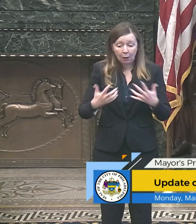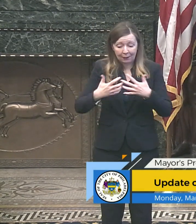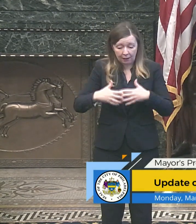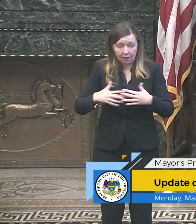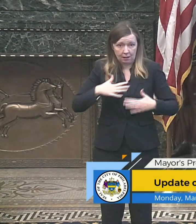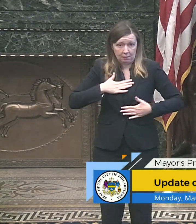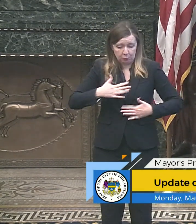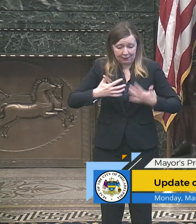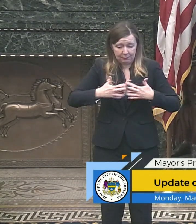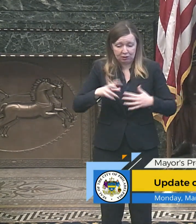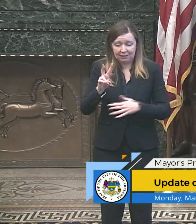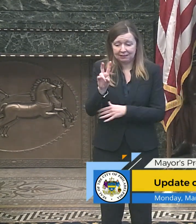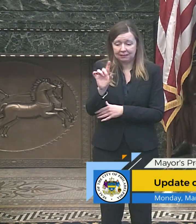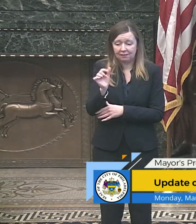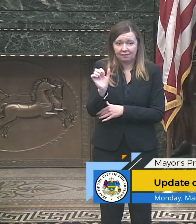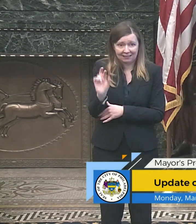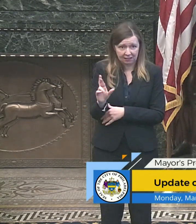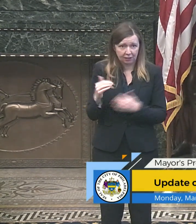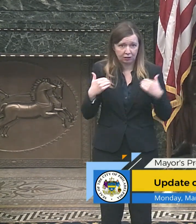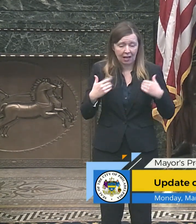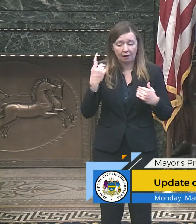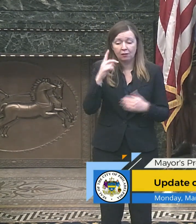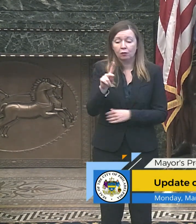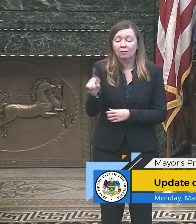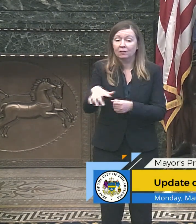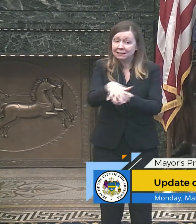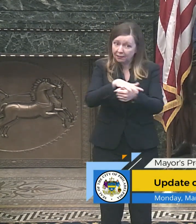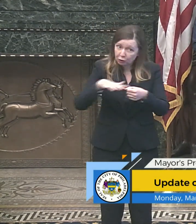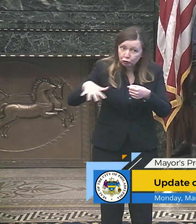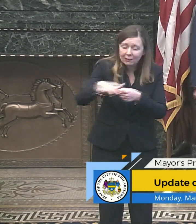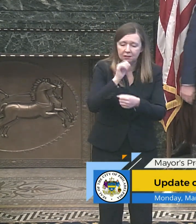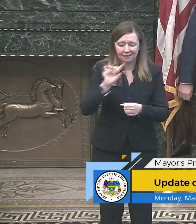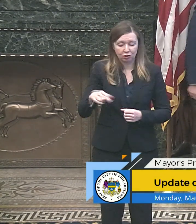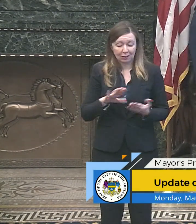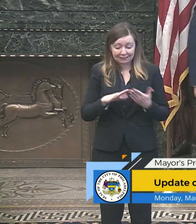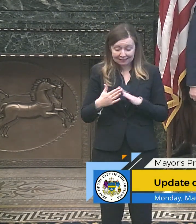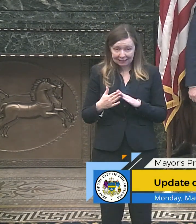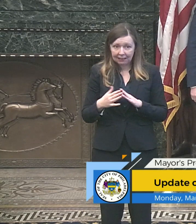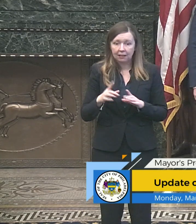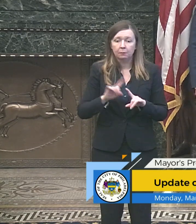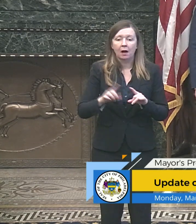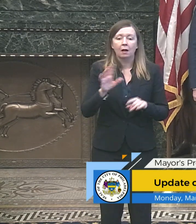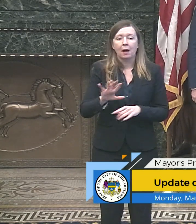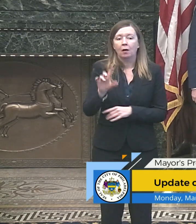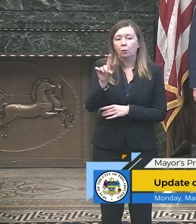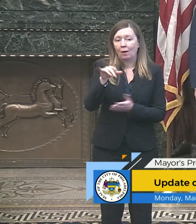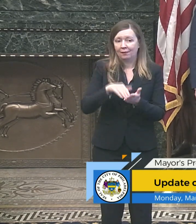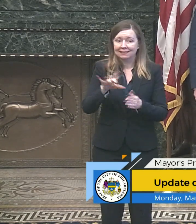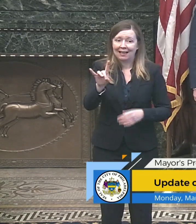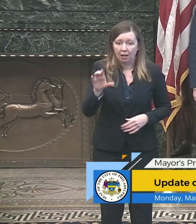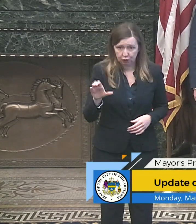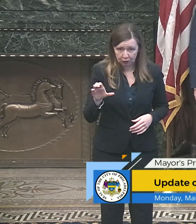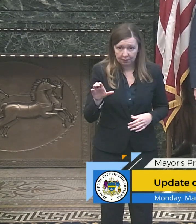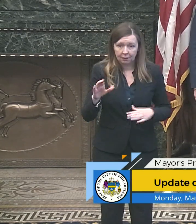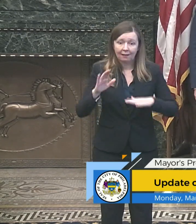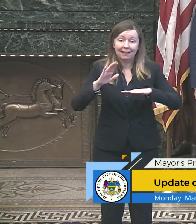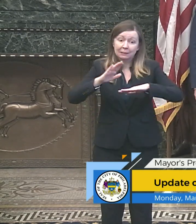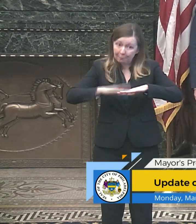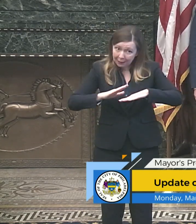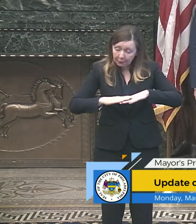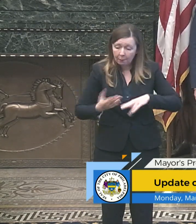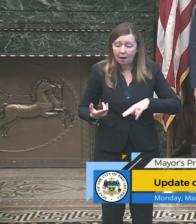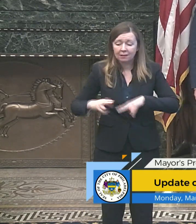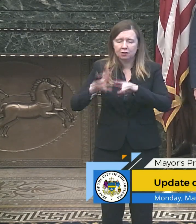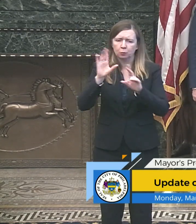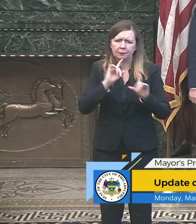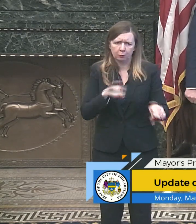and for the Philadelphia region, so not just the city, but the Philadelphia region, it's about 1,800 ventilators. That's a minimum. There may be additional ones that will be